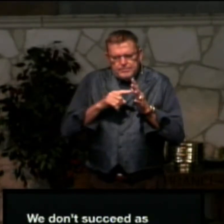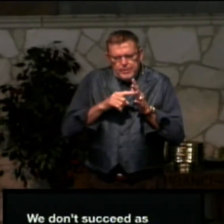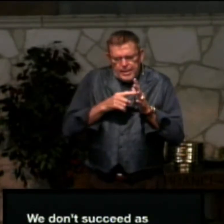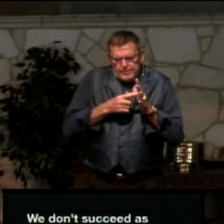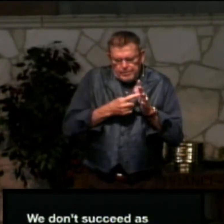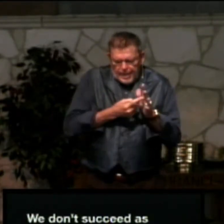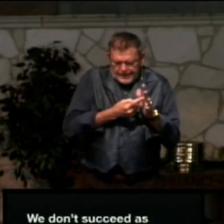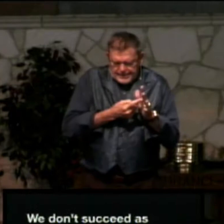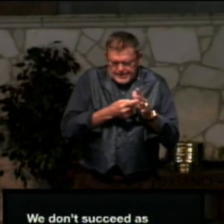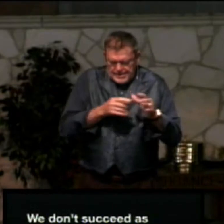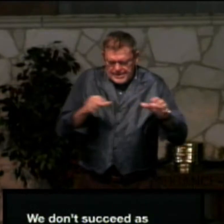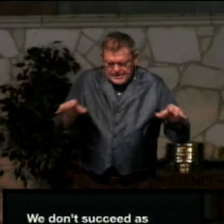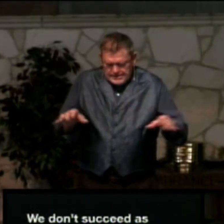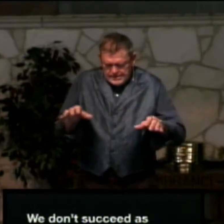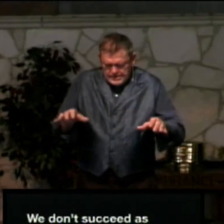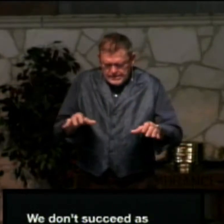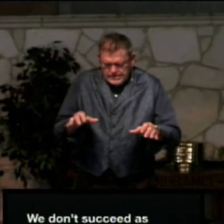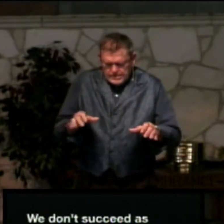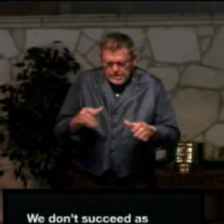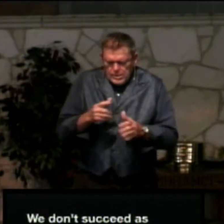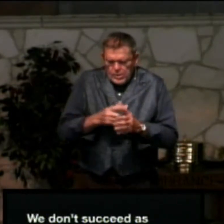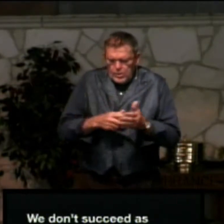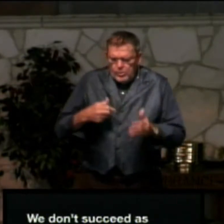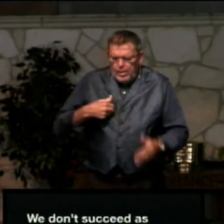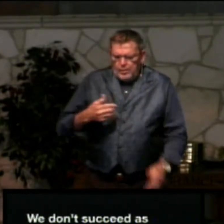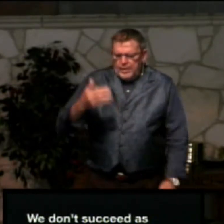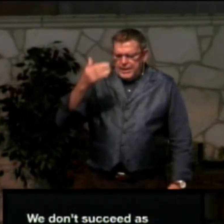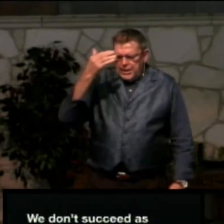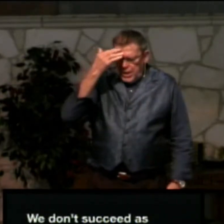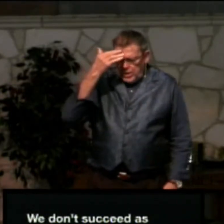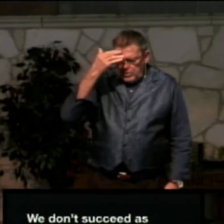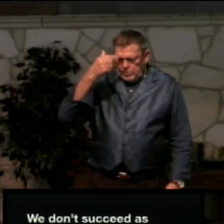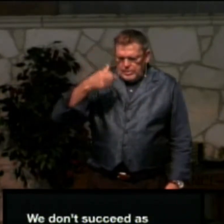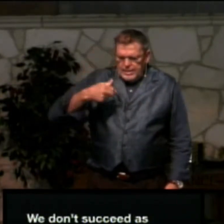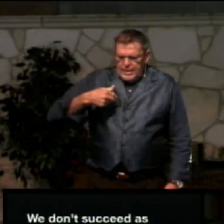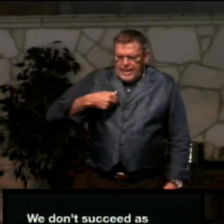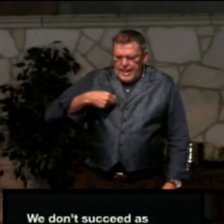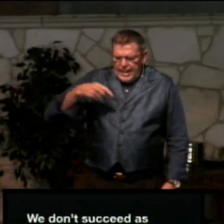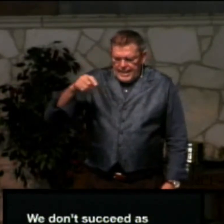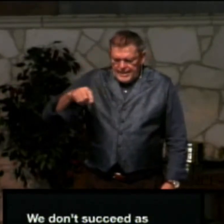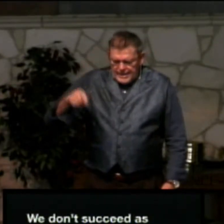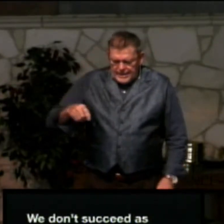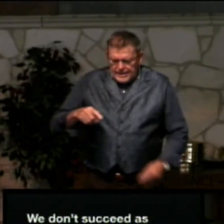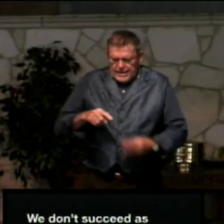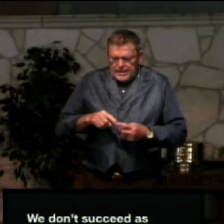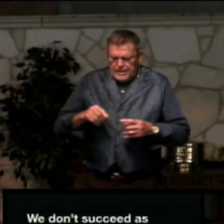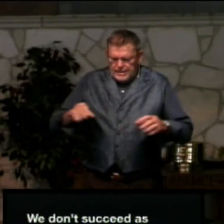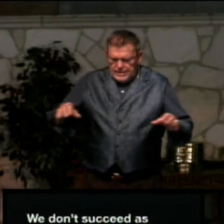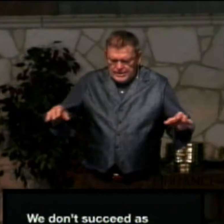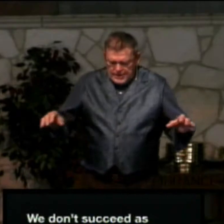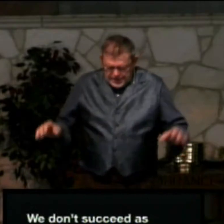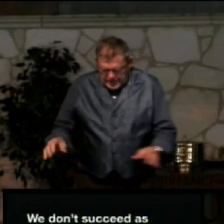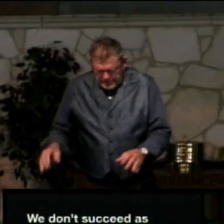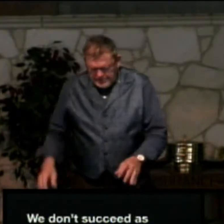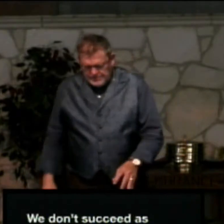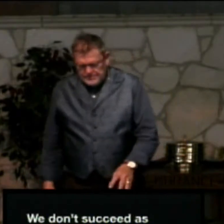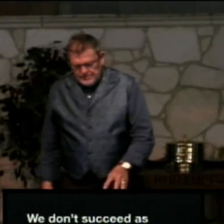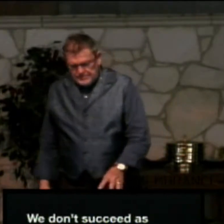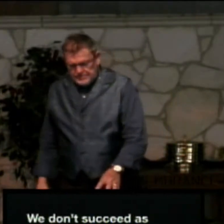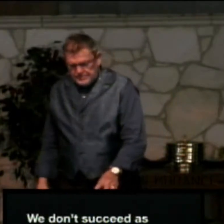and put in practice what we know I need to